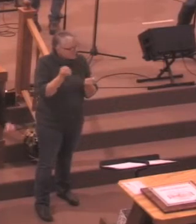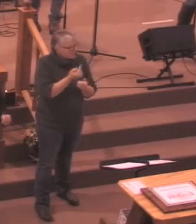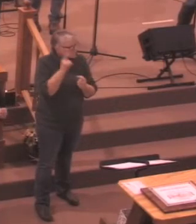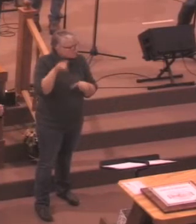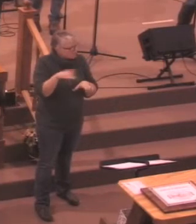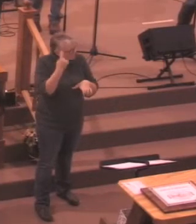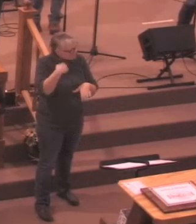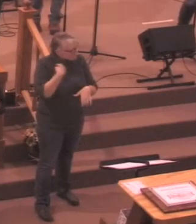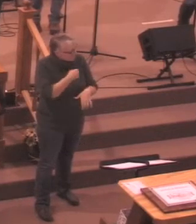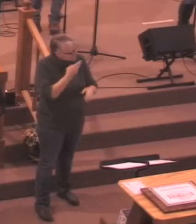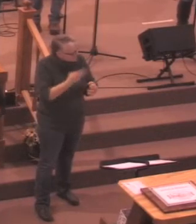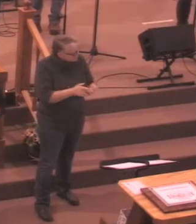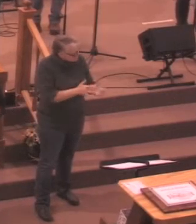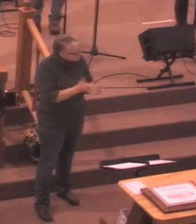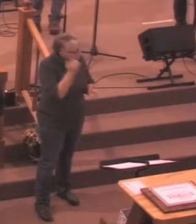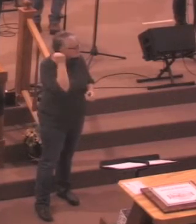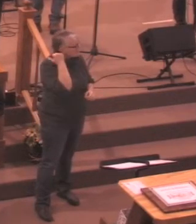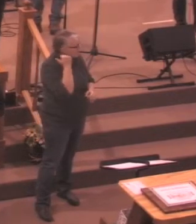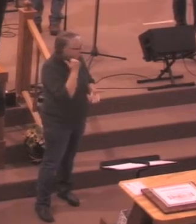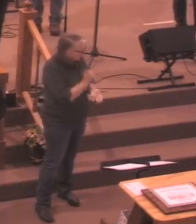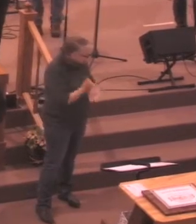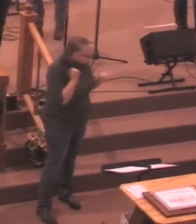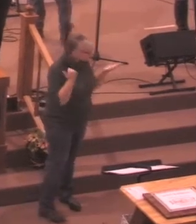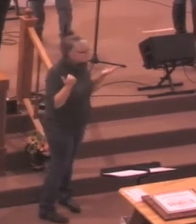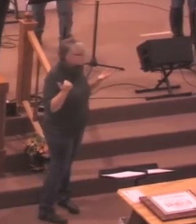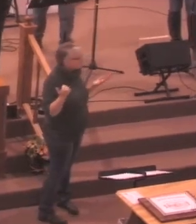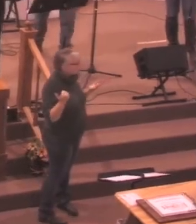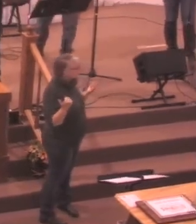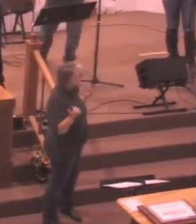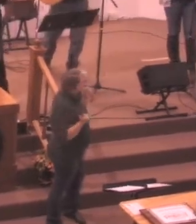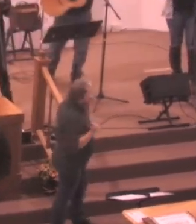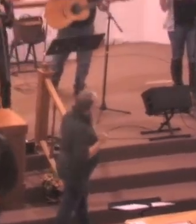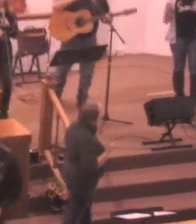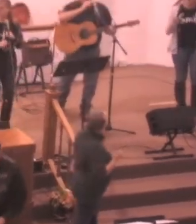the name of Jesus we pray, amen.